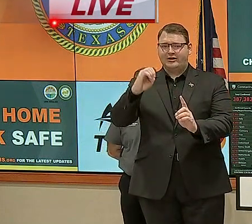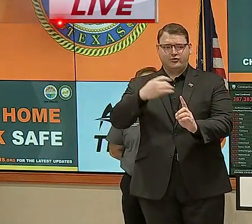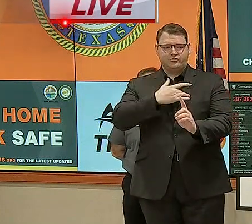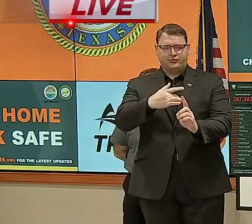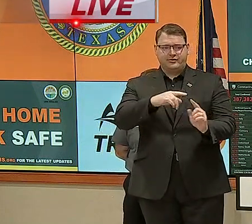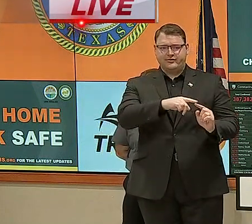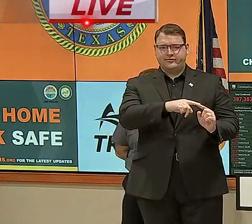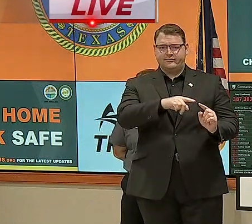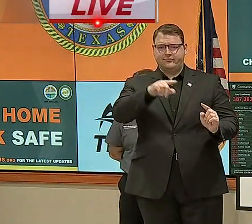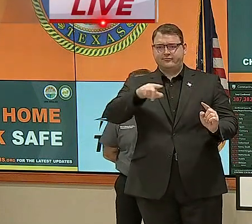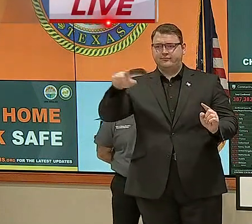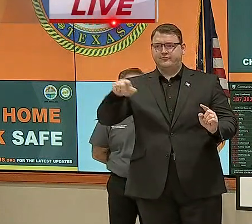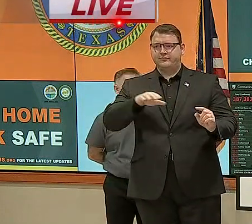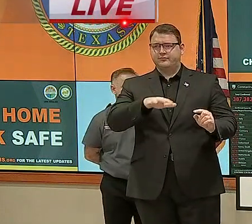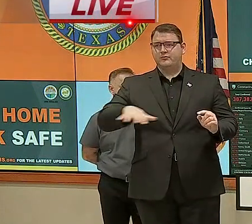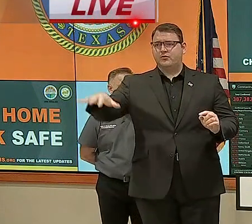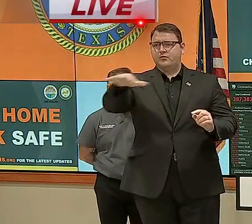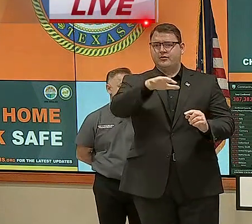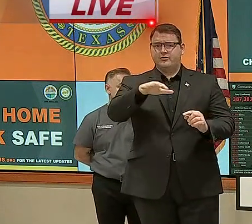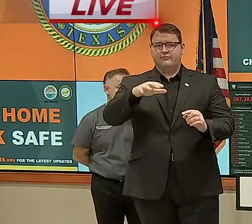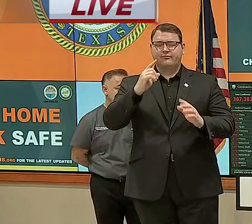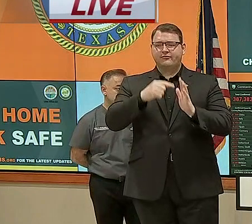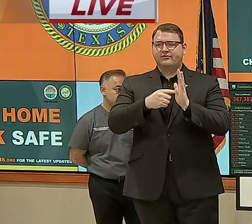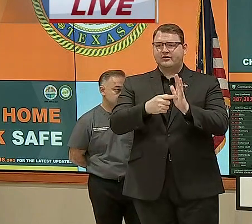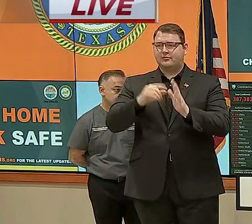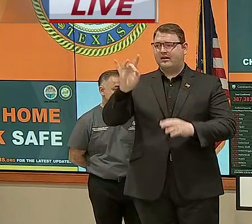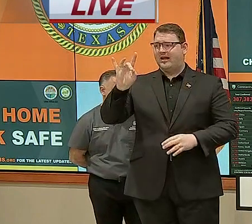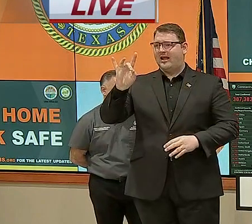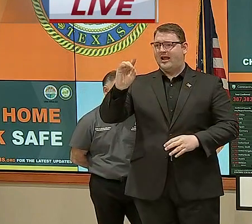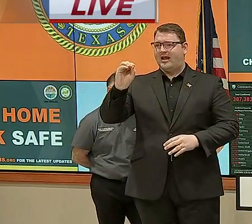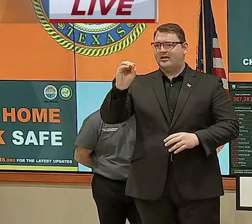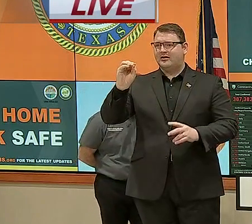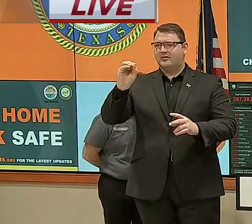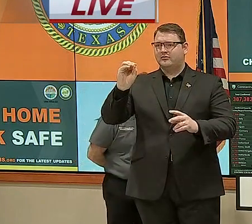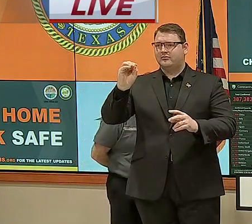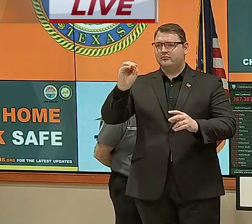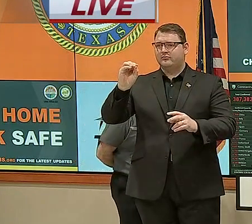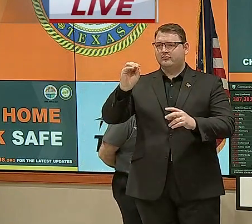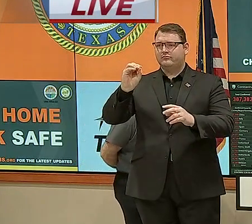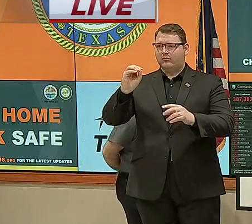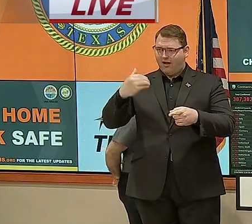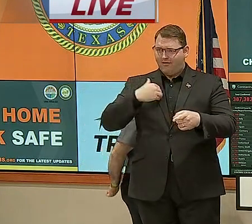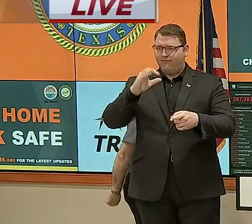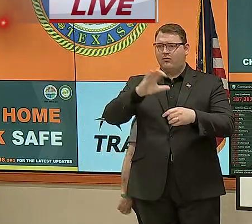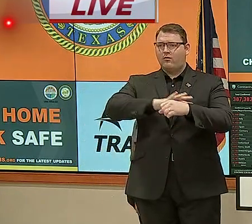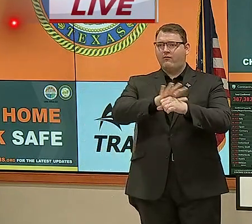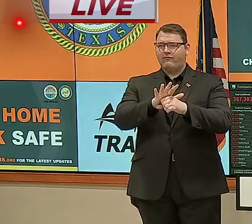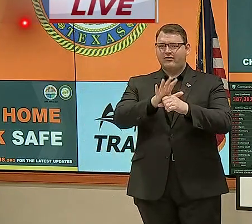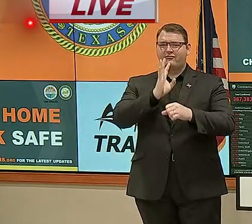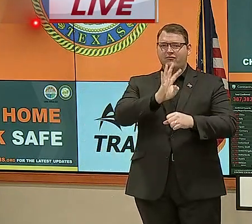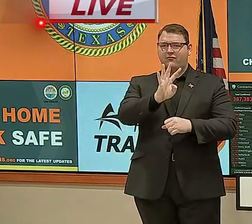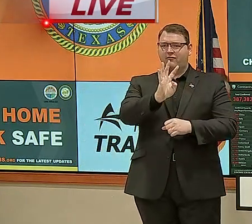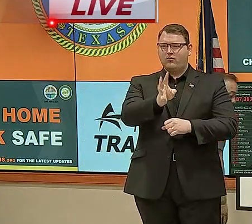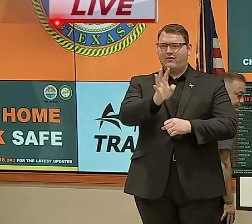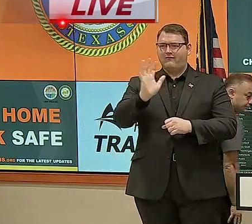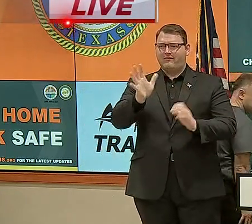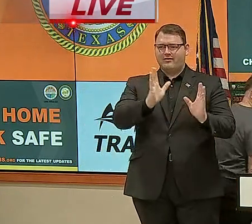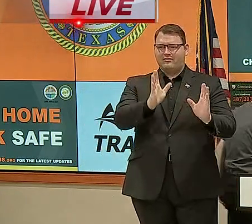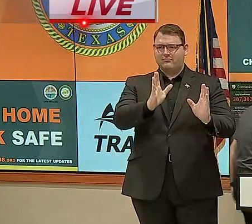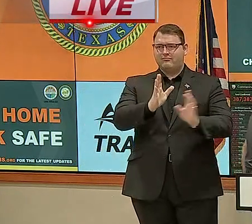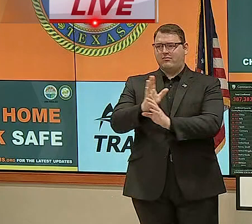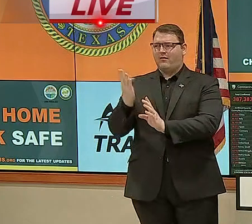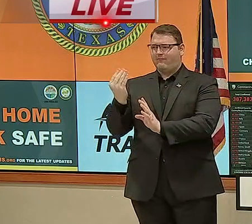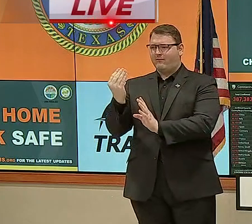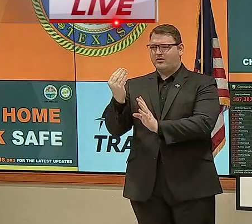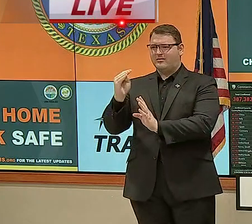region. For example, 80 positive cases are with people in their 40s and 50s, while only 14 are 65 and older.